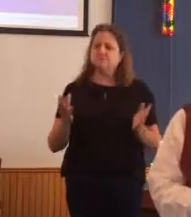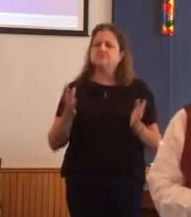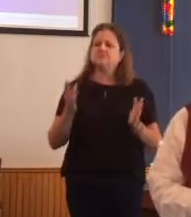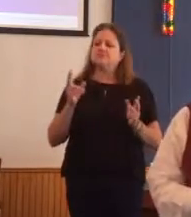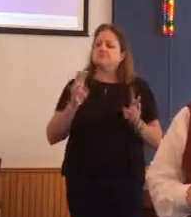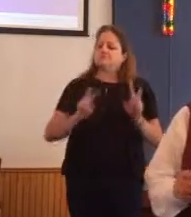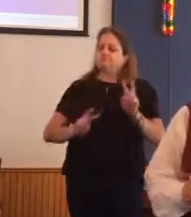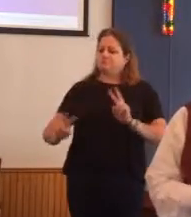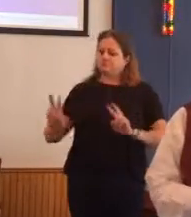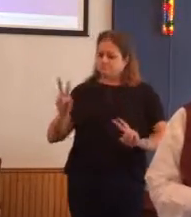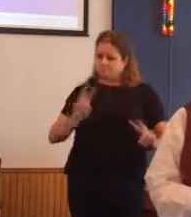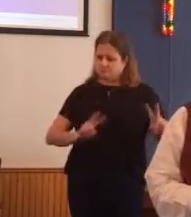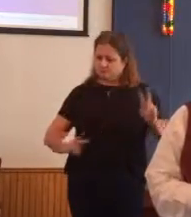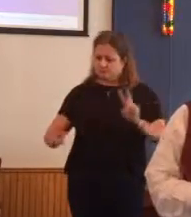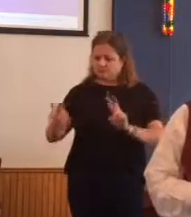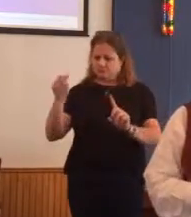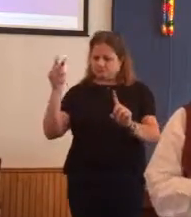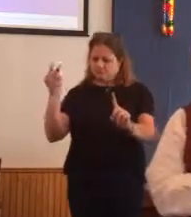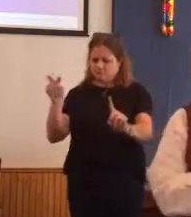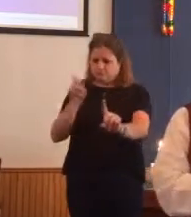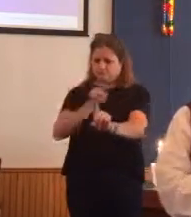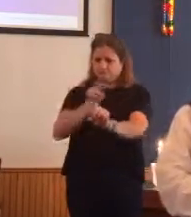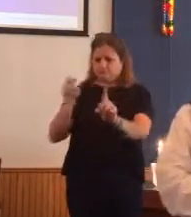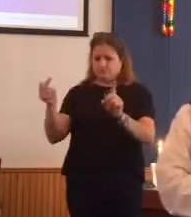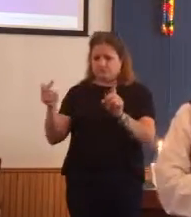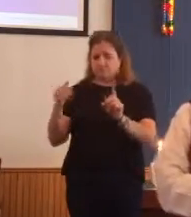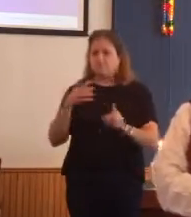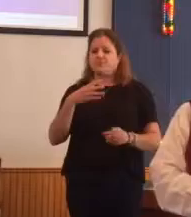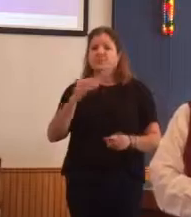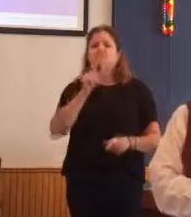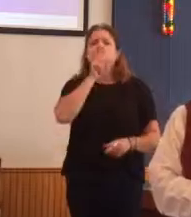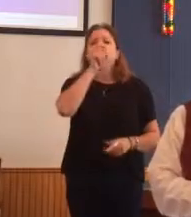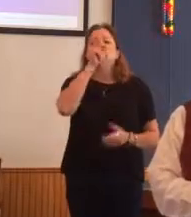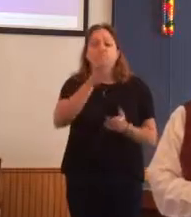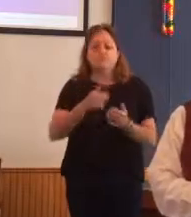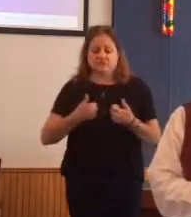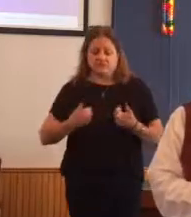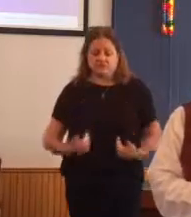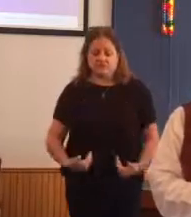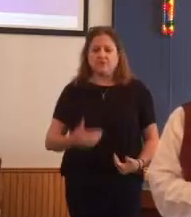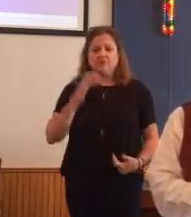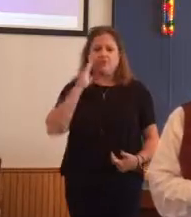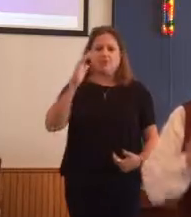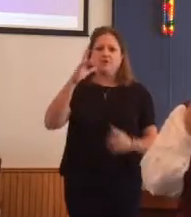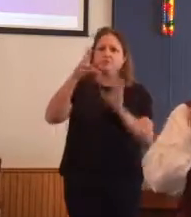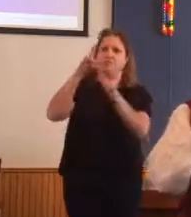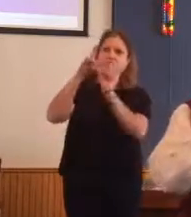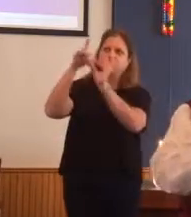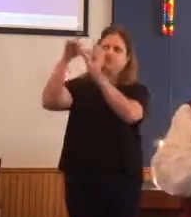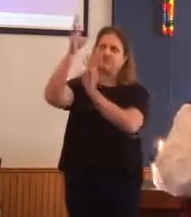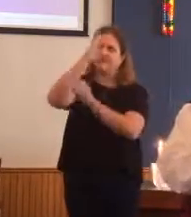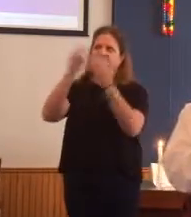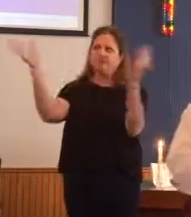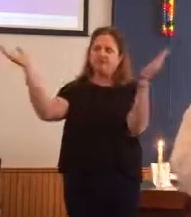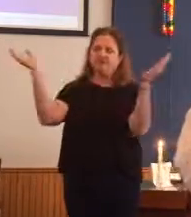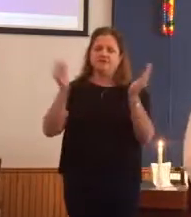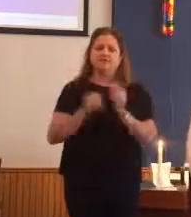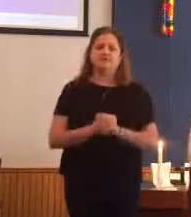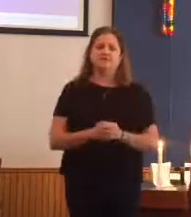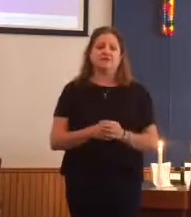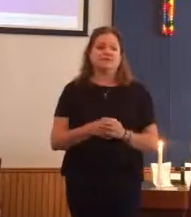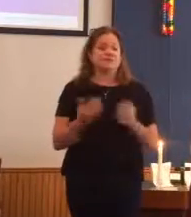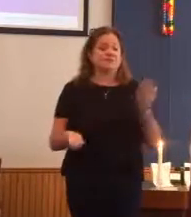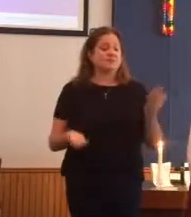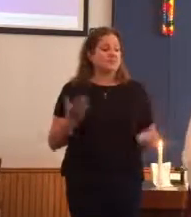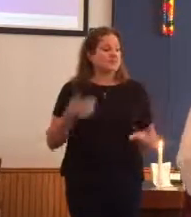and those who are virtuous will achieve the realm of heaven. If you don't remember this